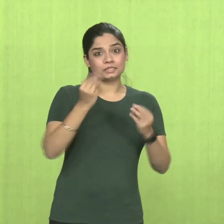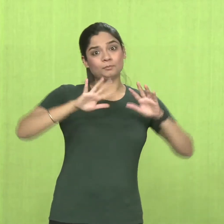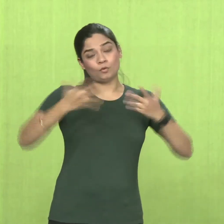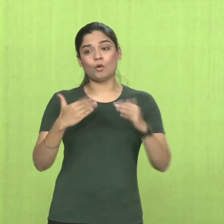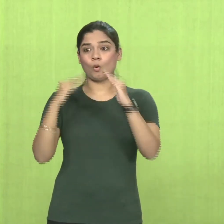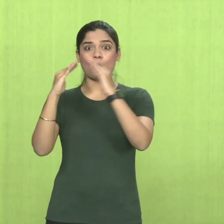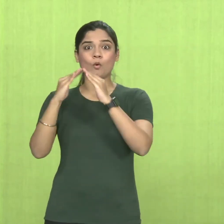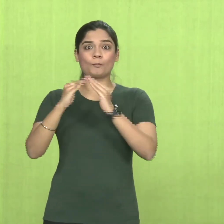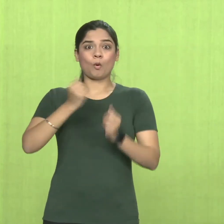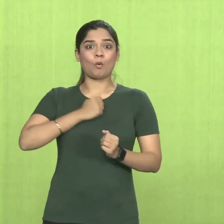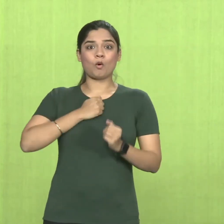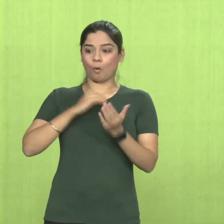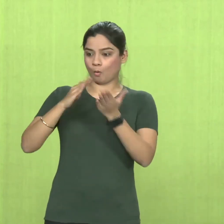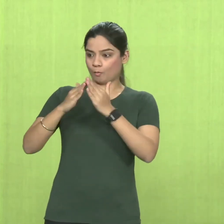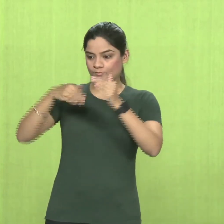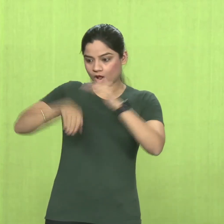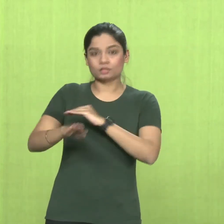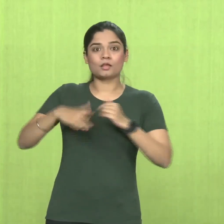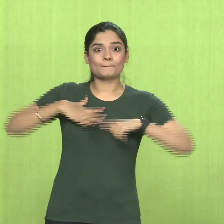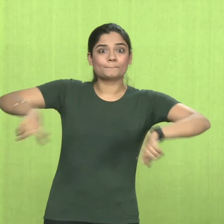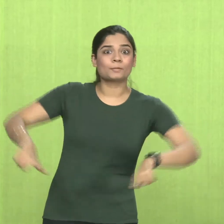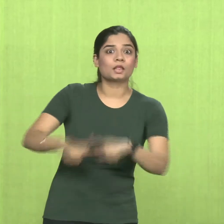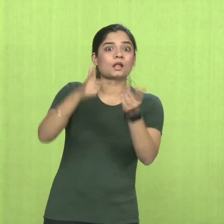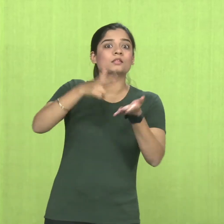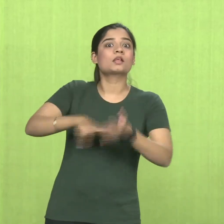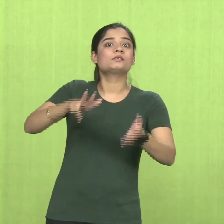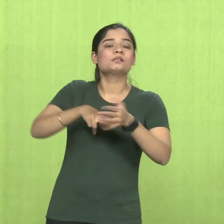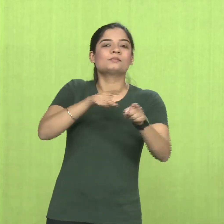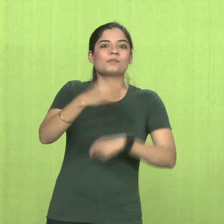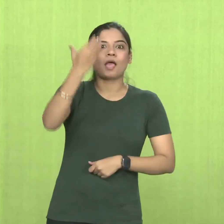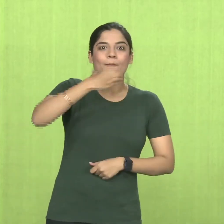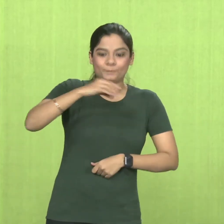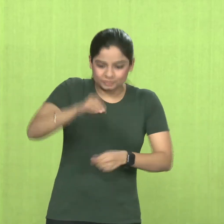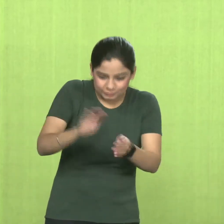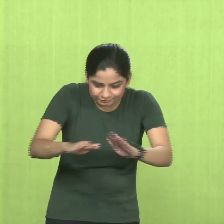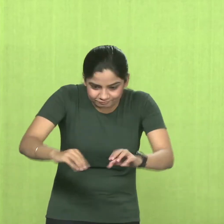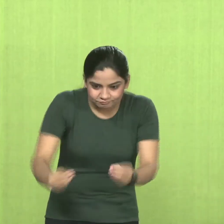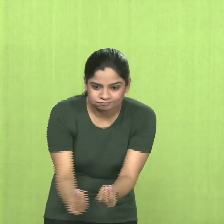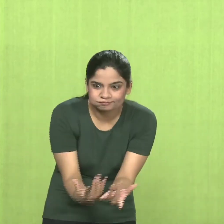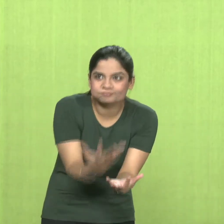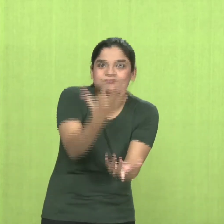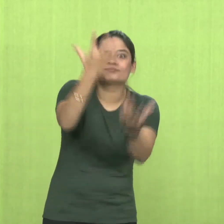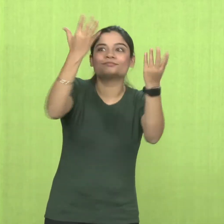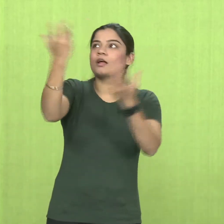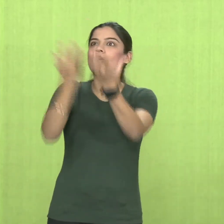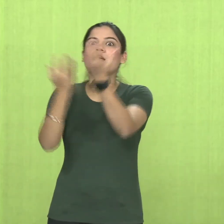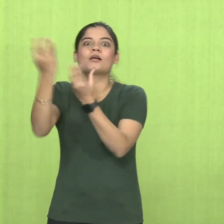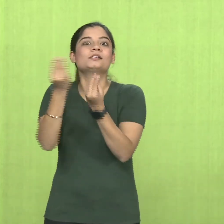from the market or we have to grow it at home naturally. For example, sometimes people grow fruits at home, vegetables at